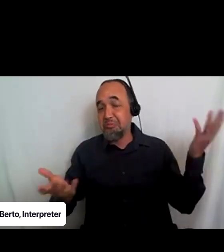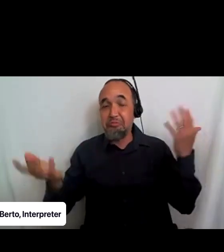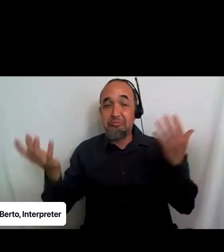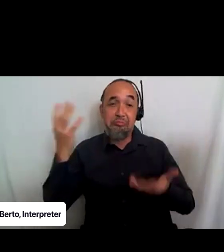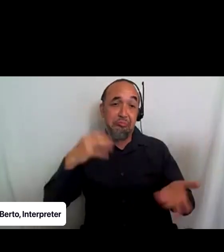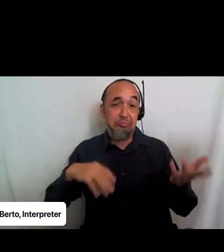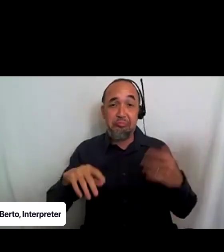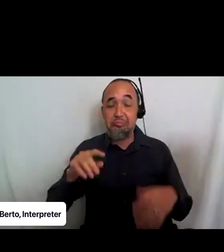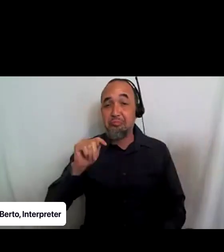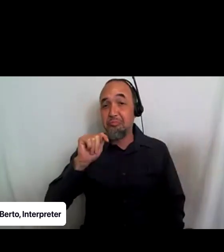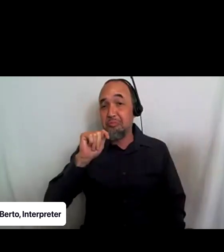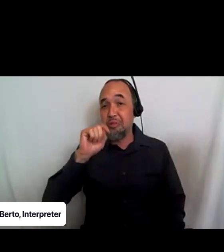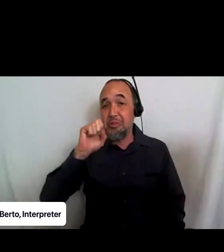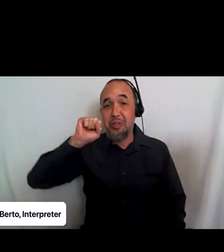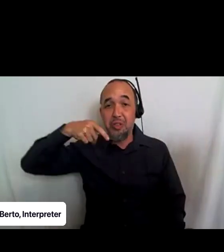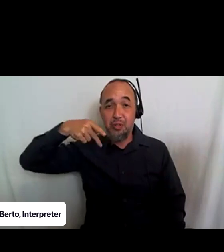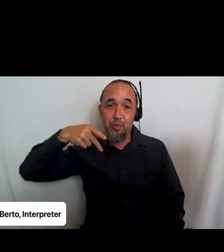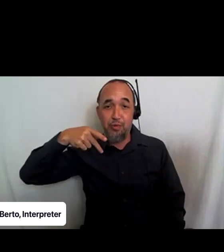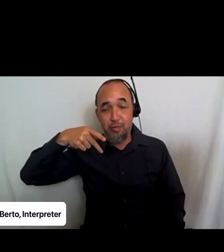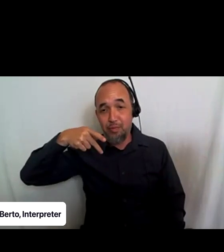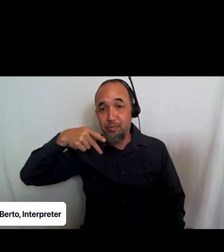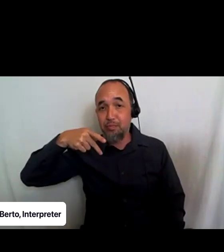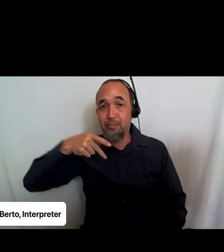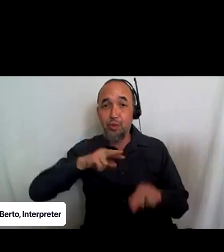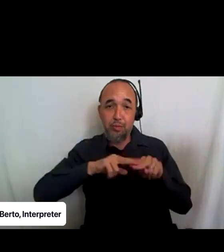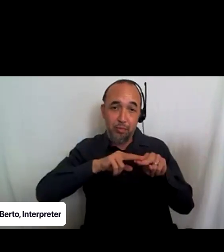a teaspoon of salt to start with,